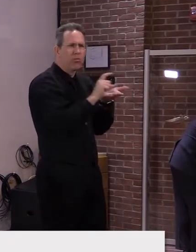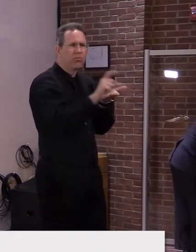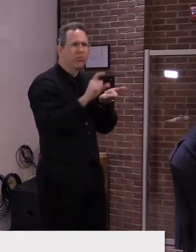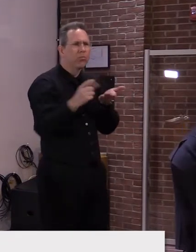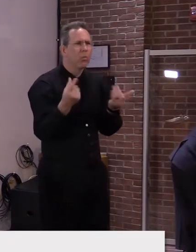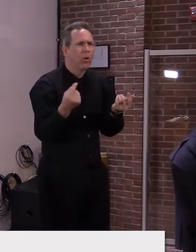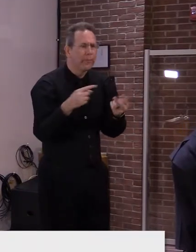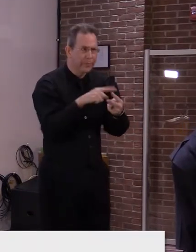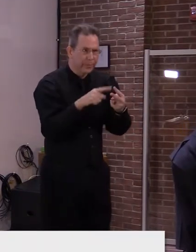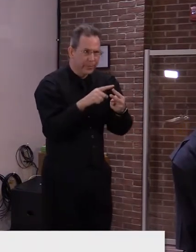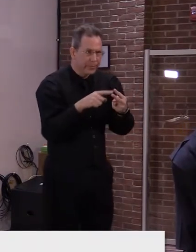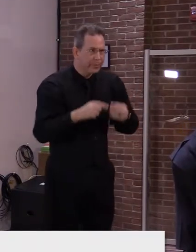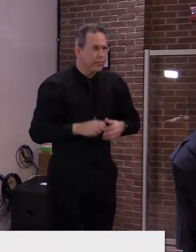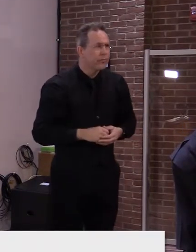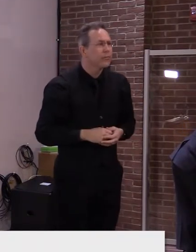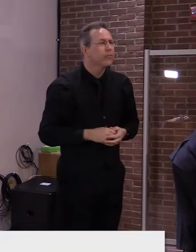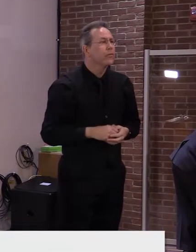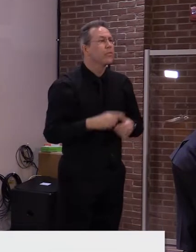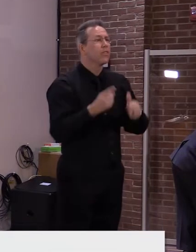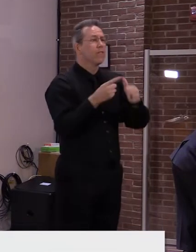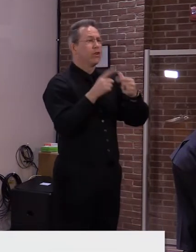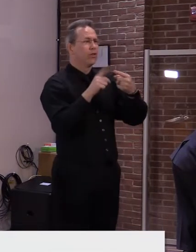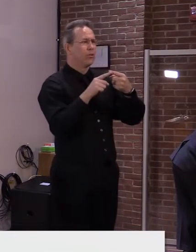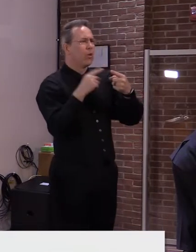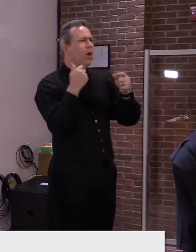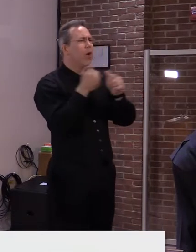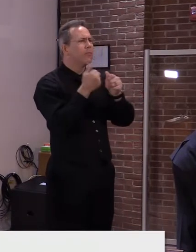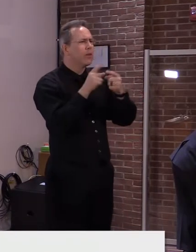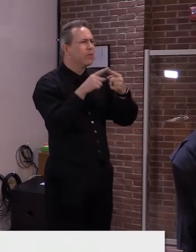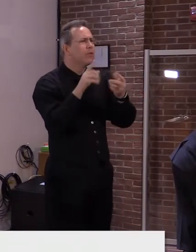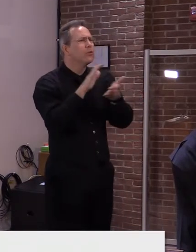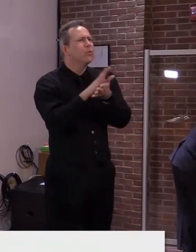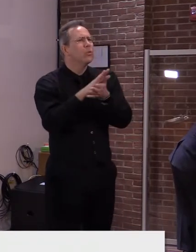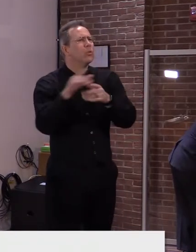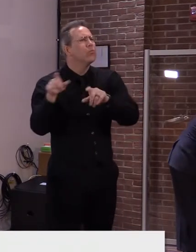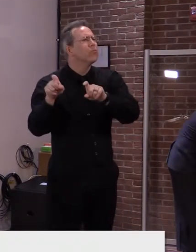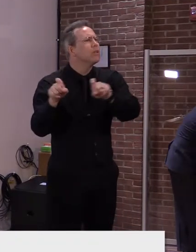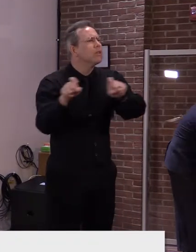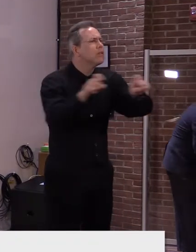start with a quick update on surveillance testing. As of 8 a.m. this morning,